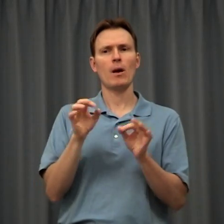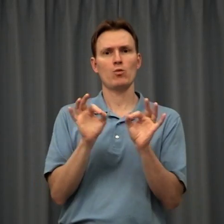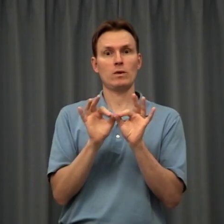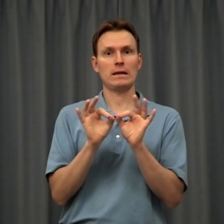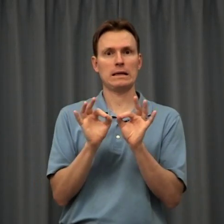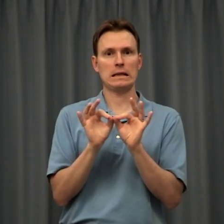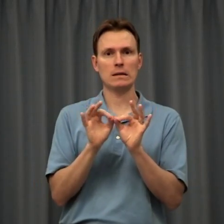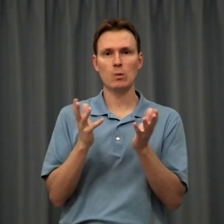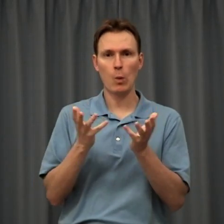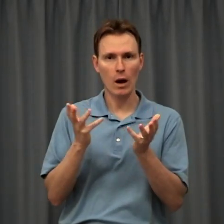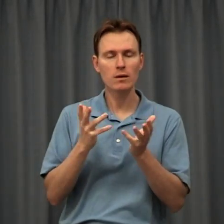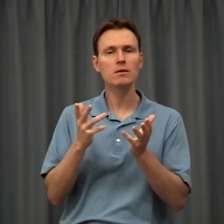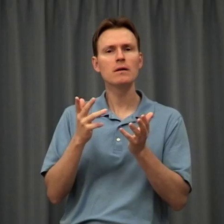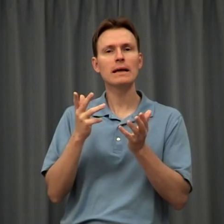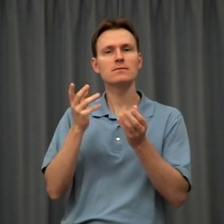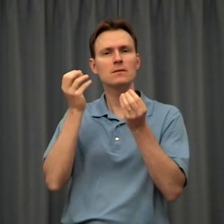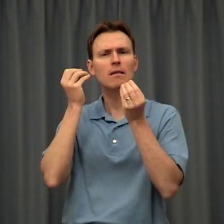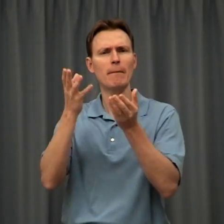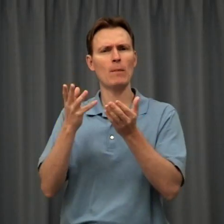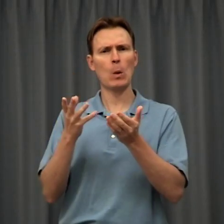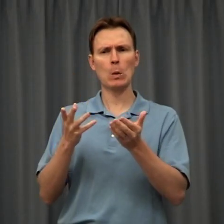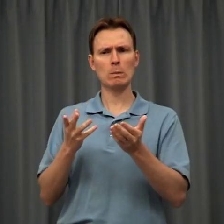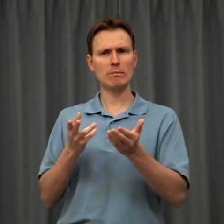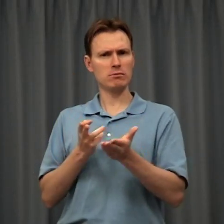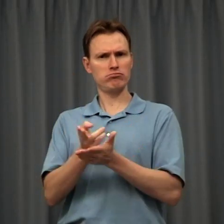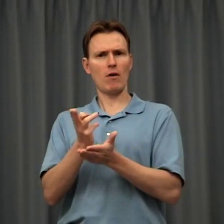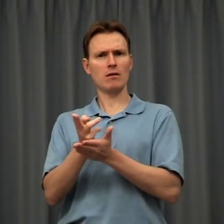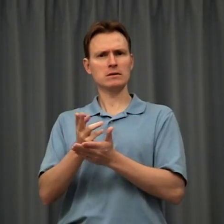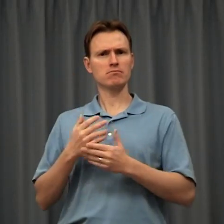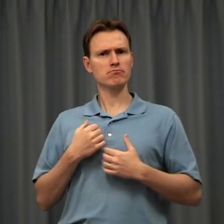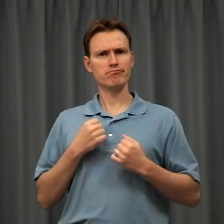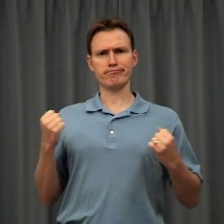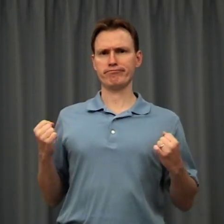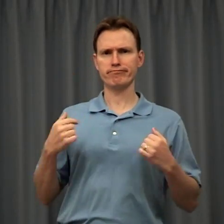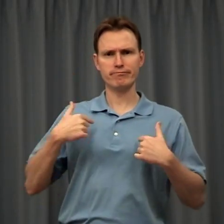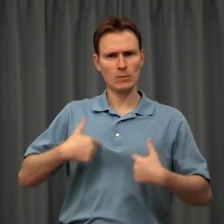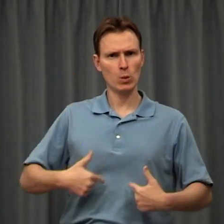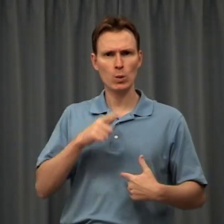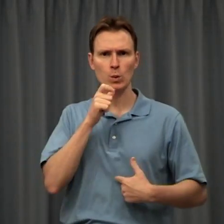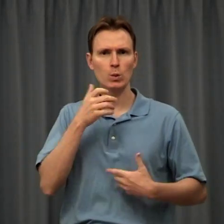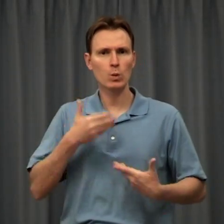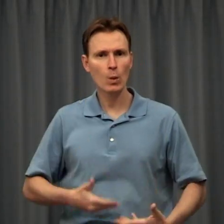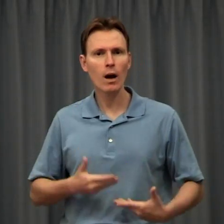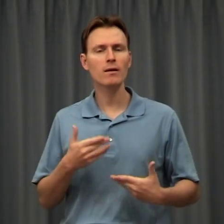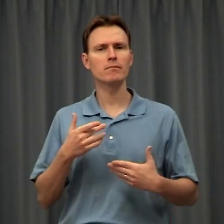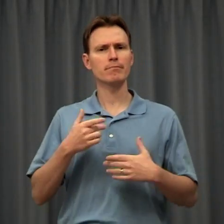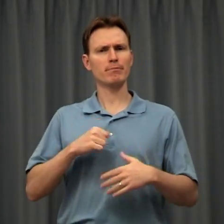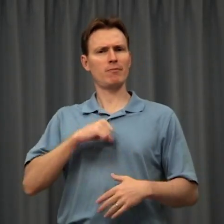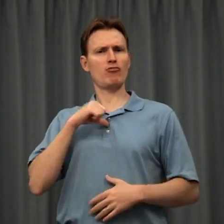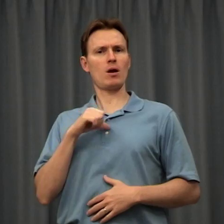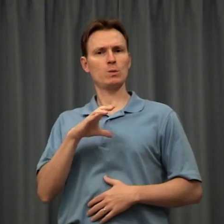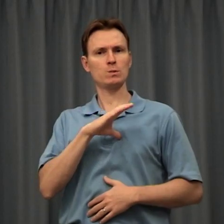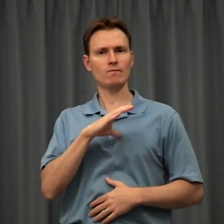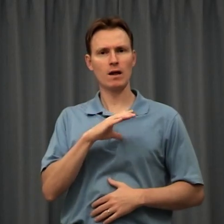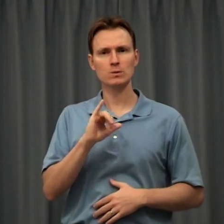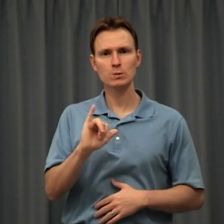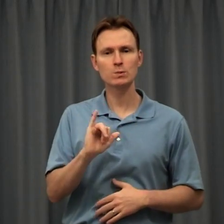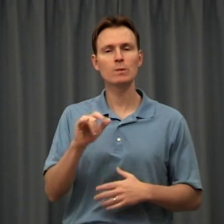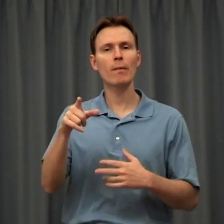I had told them I was deaf, but it was critical to be open and honest and really show them who I was, that I was proud, and I